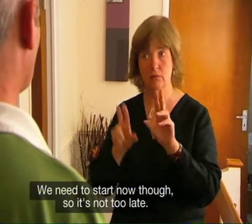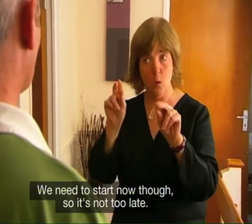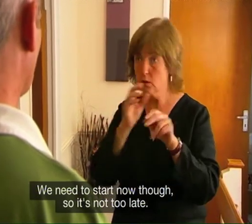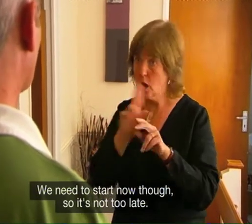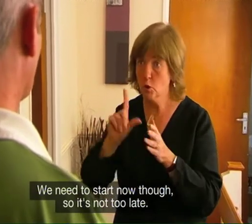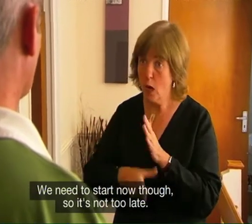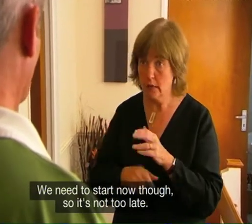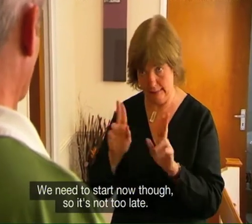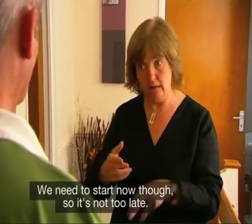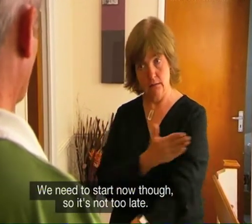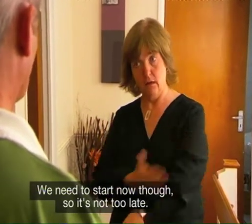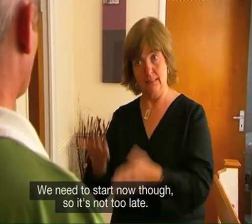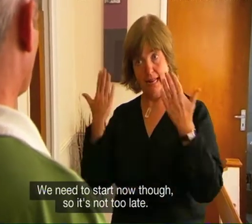it's not too late.